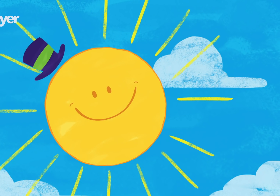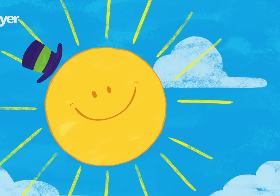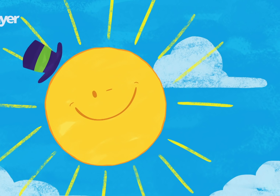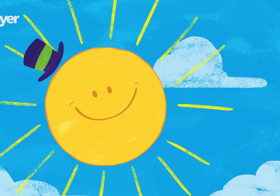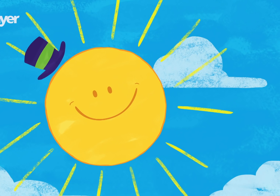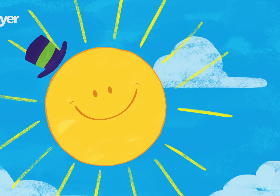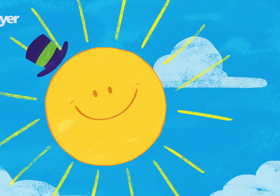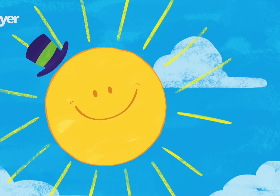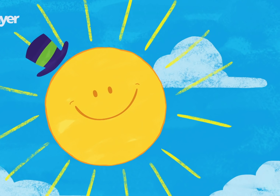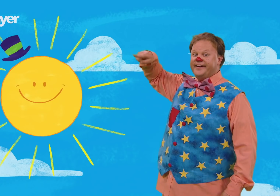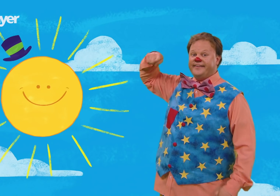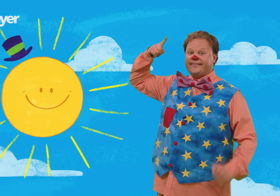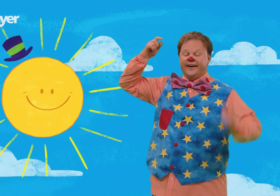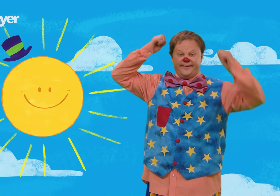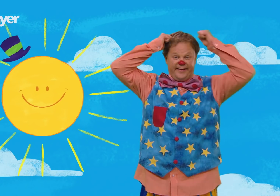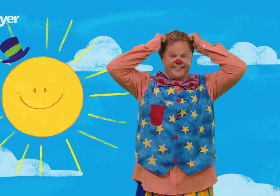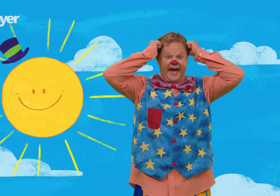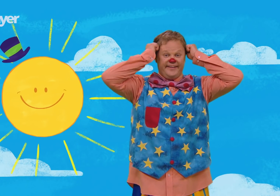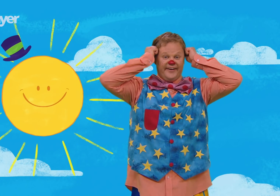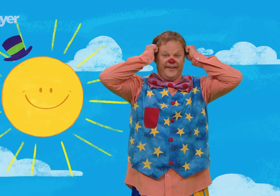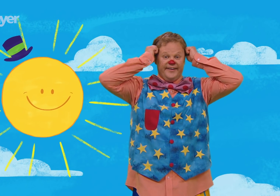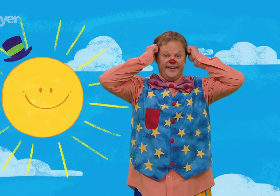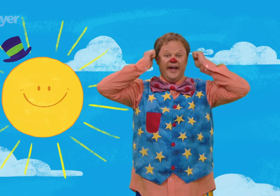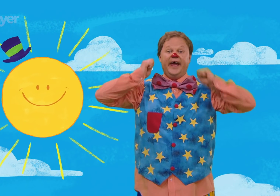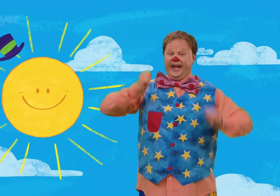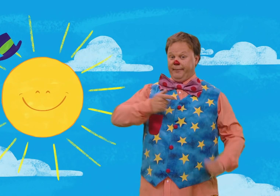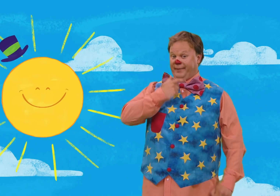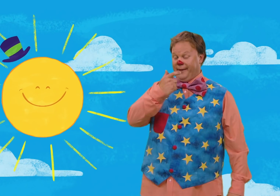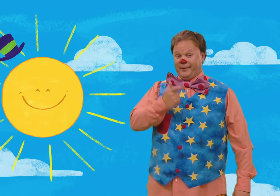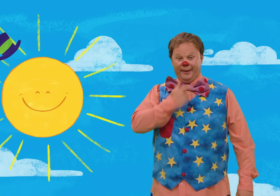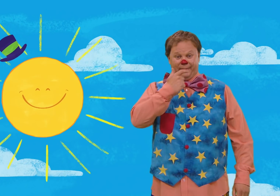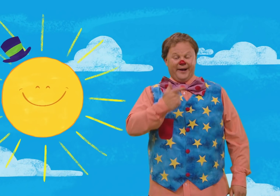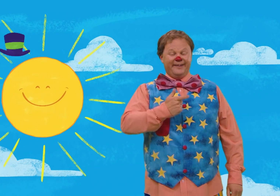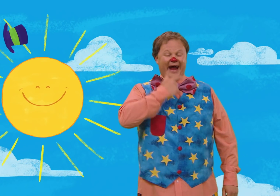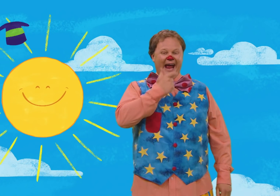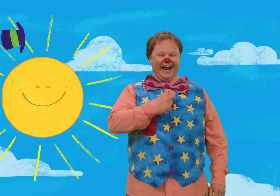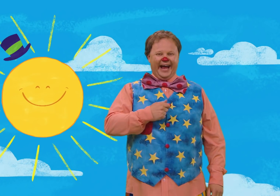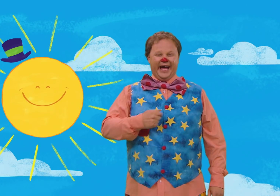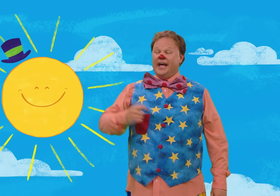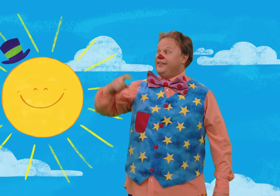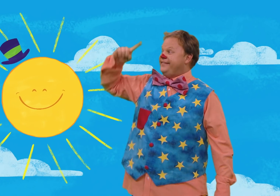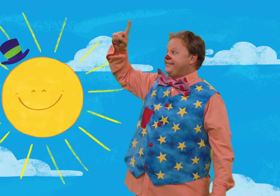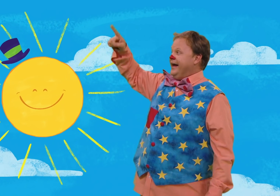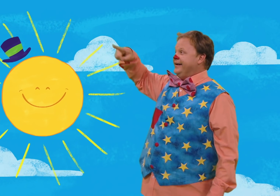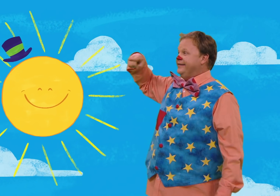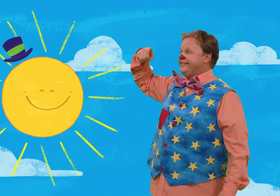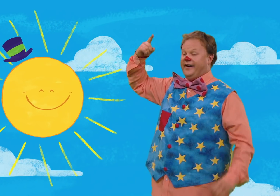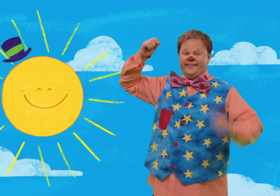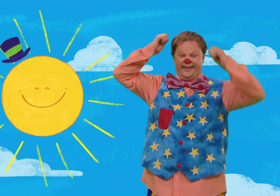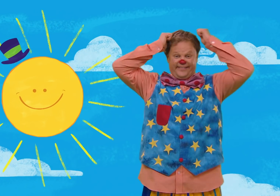Woohoo! Oh, the sun has got his hat on. Hip, hip, hip, hooray! The sun has got his